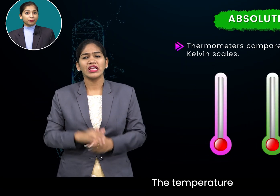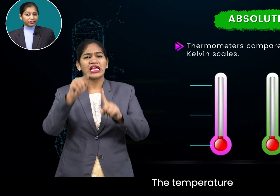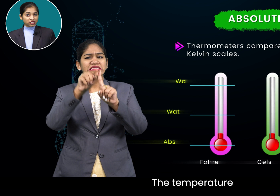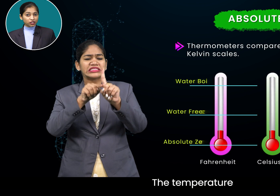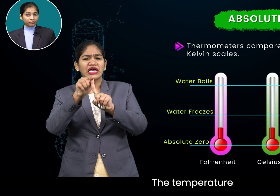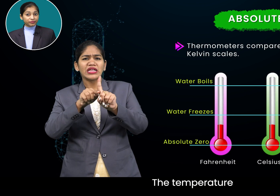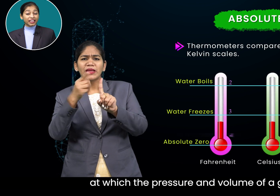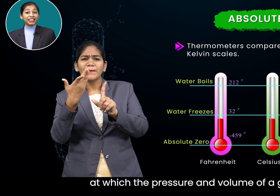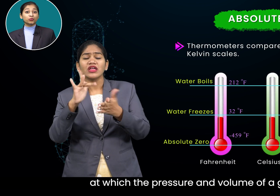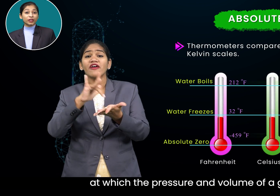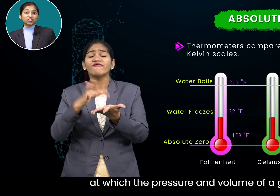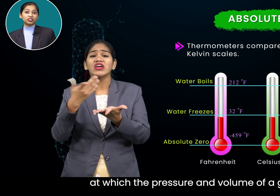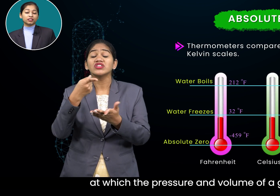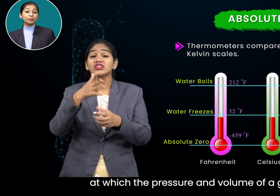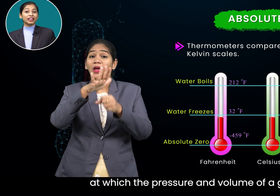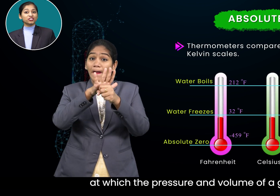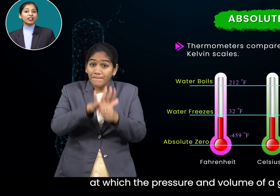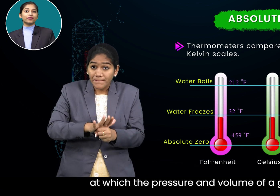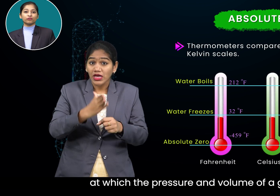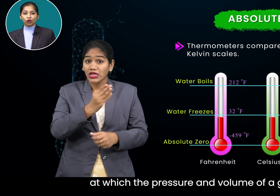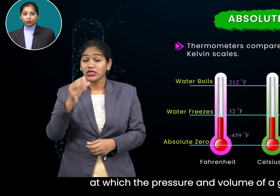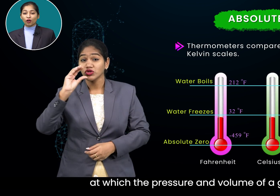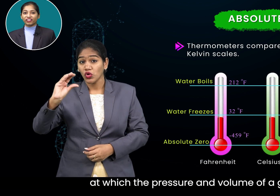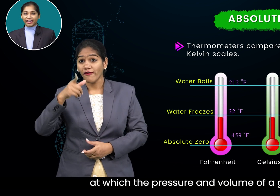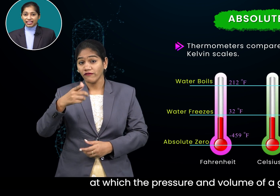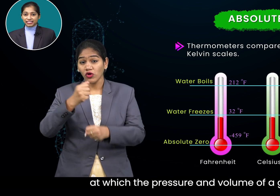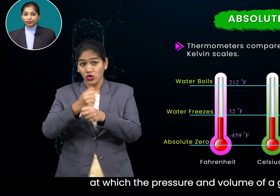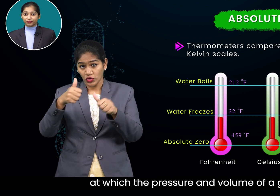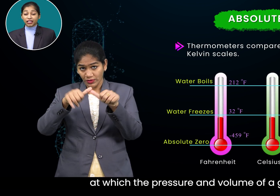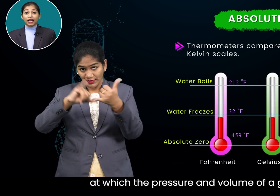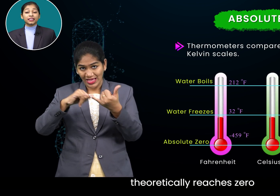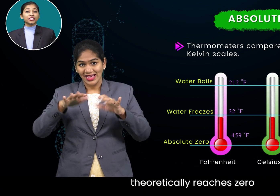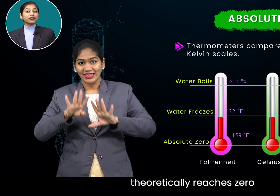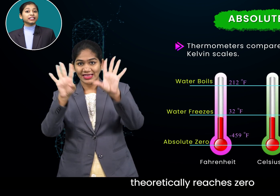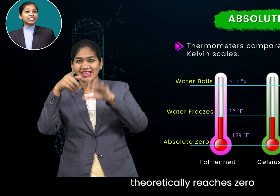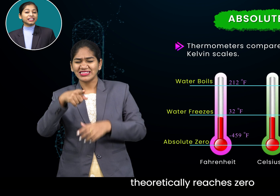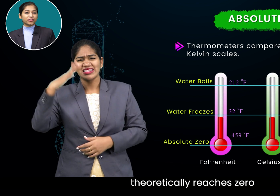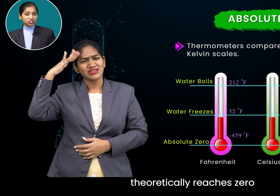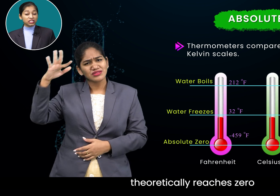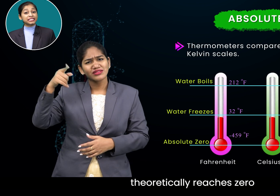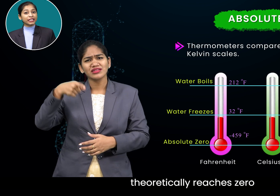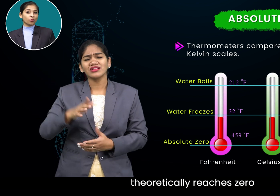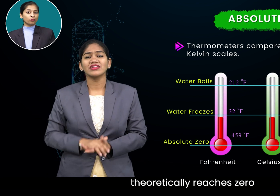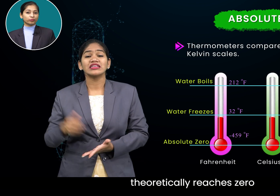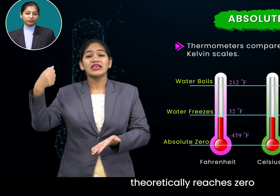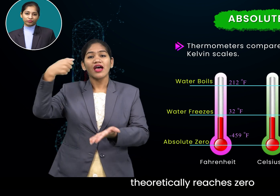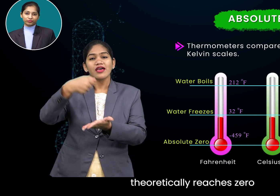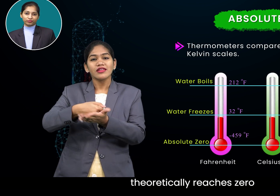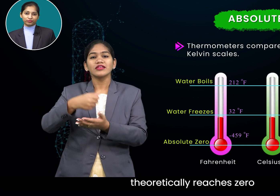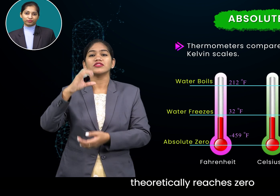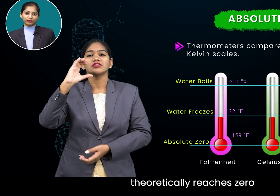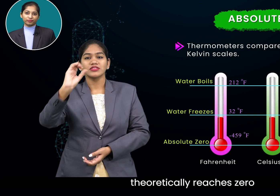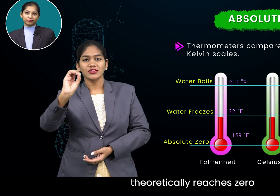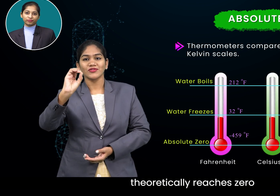The temperature at which the pressure and volume of a gas theoretically reaches zero